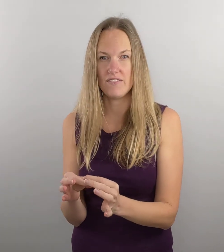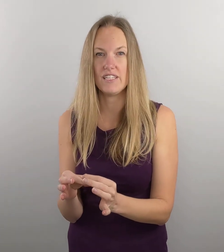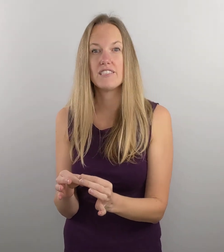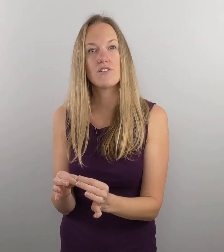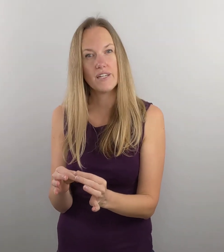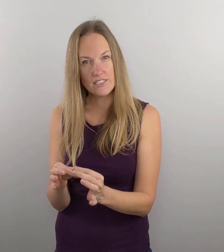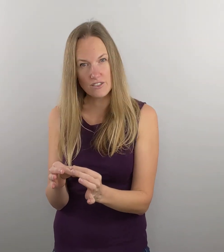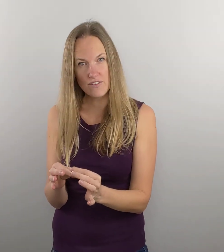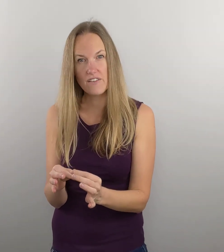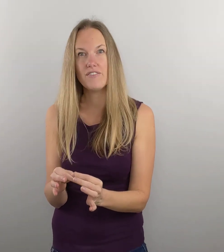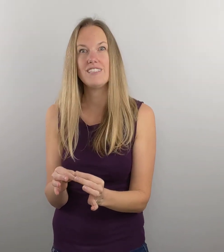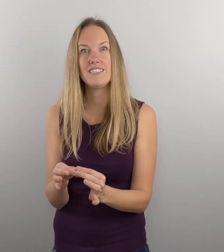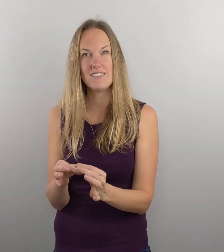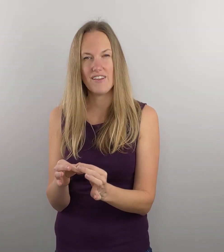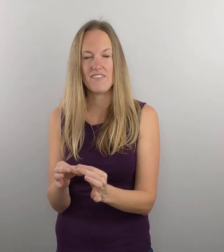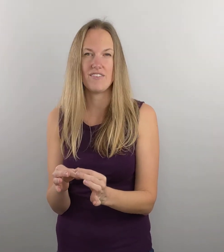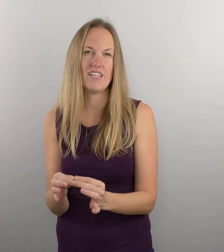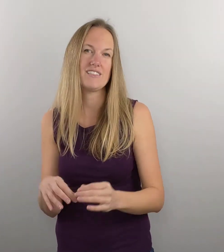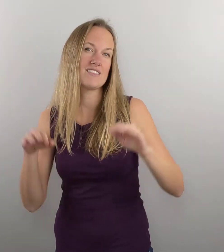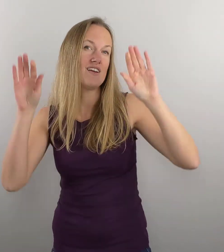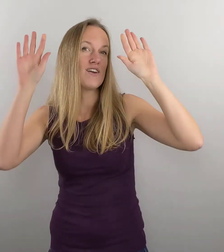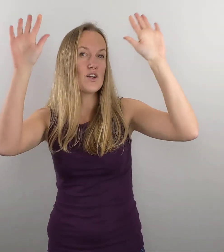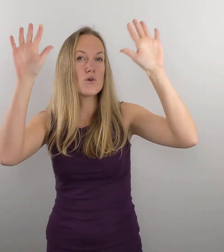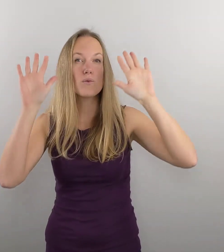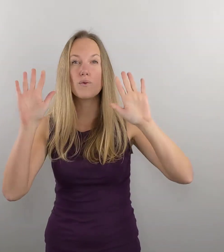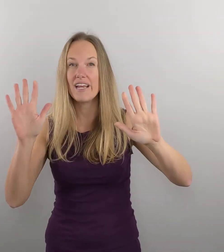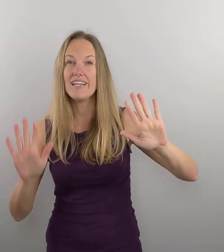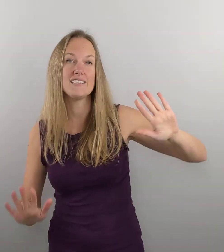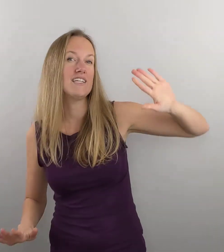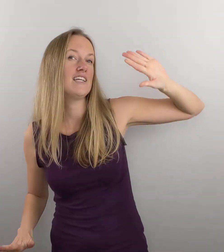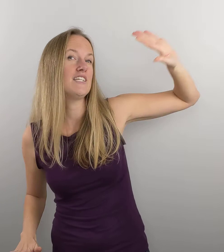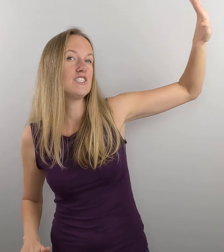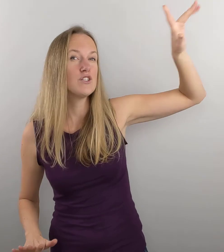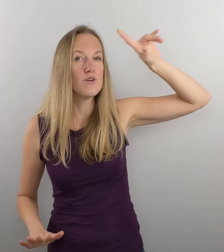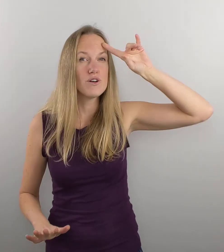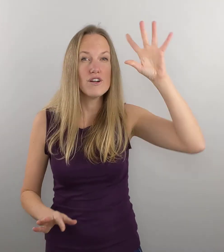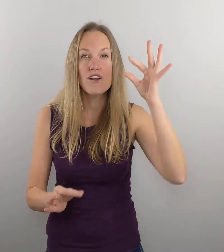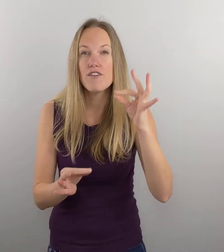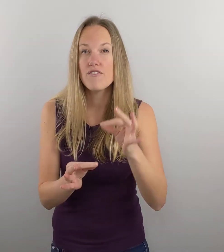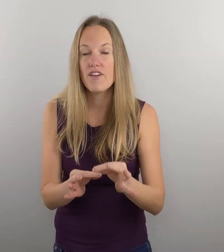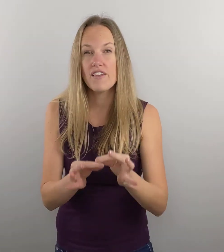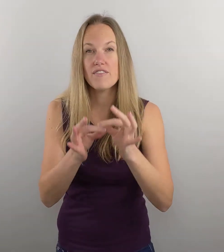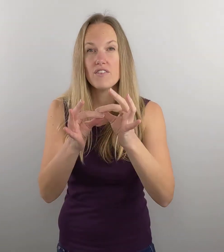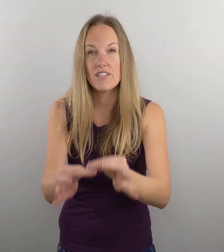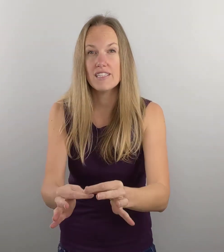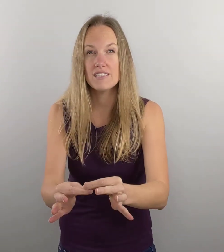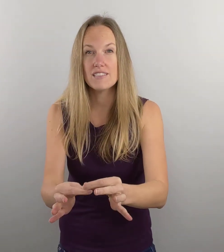faithfulness. Great is your faithfulness, faithfulness. Great is your faithfulness,